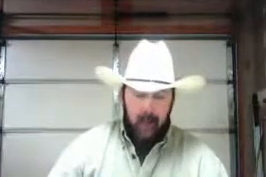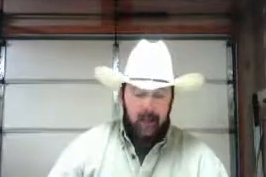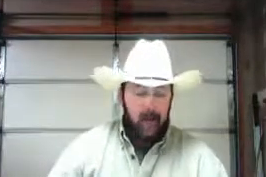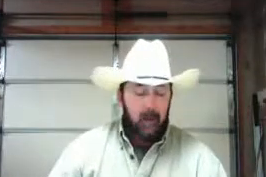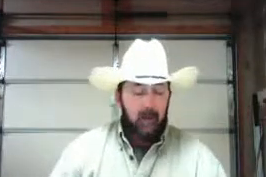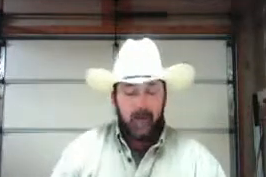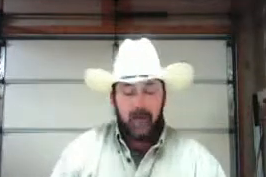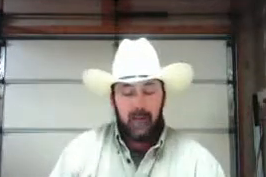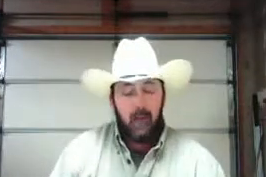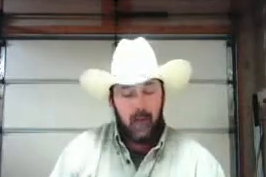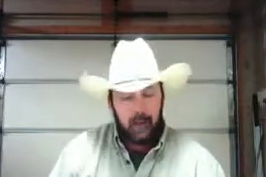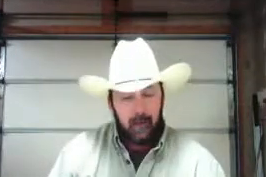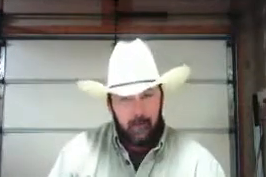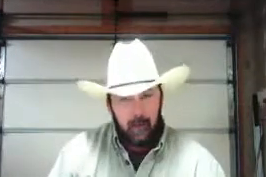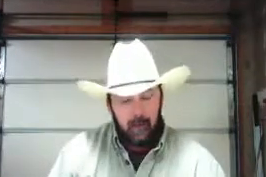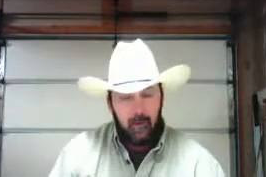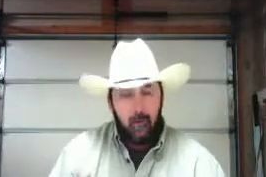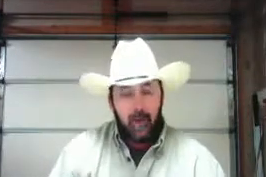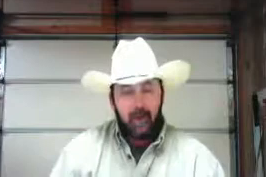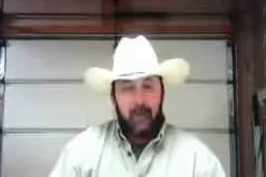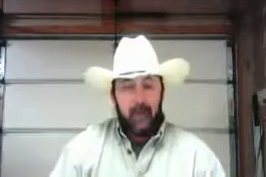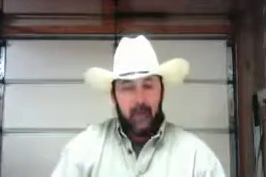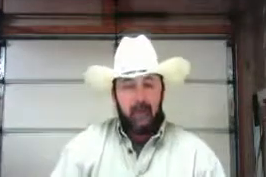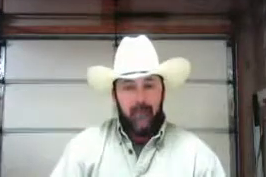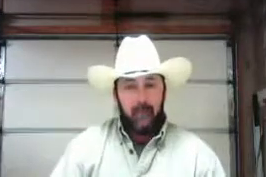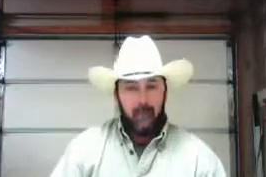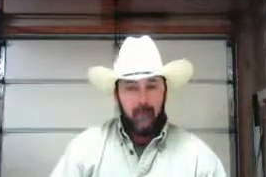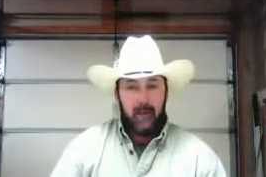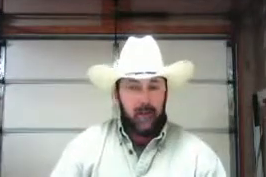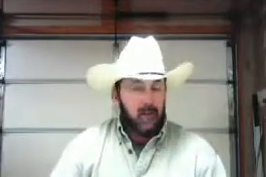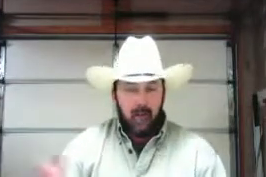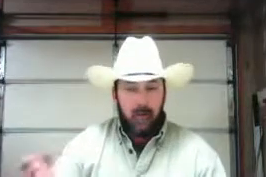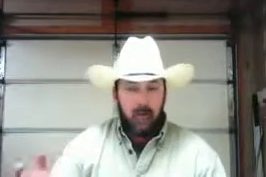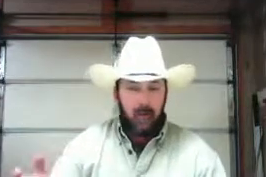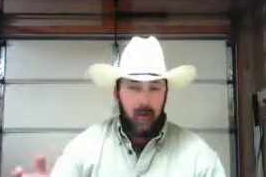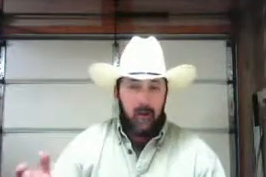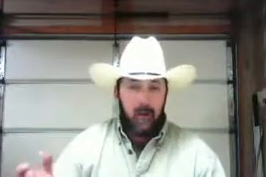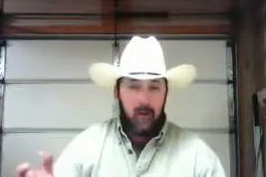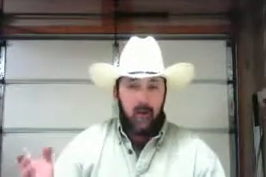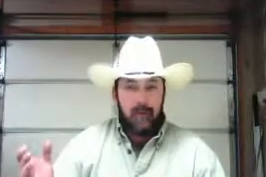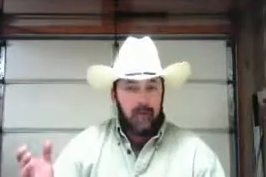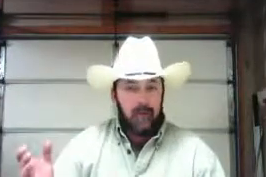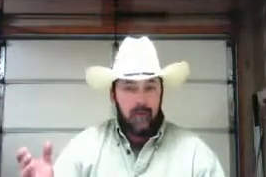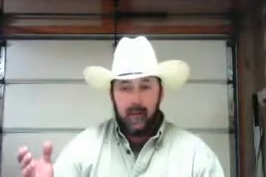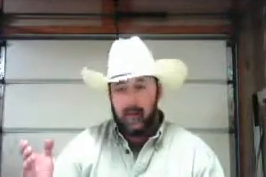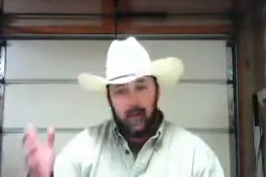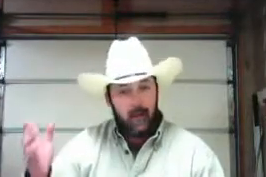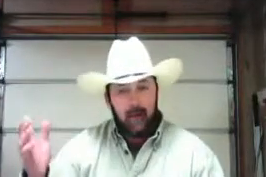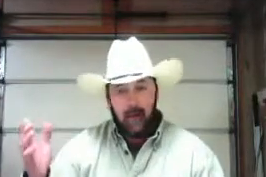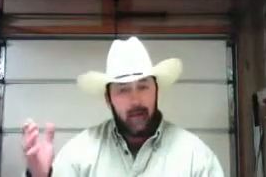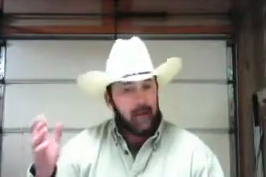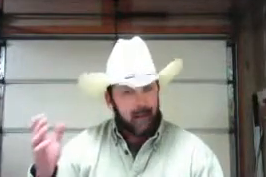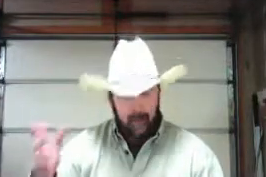hadn't spoken on this much, but I will in the future. Whatever in the 10 FEMA regions already been broke up, I don't care what you say, you don't gotta believe me, that's fine.